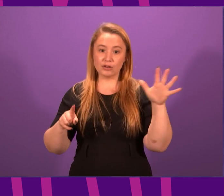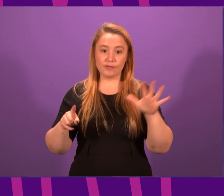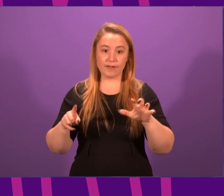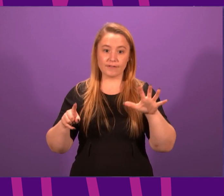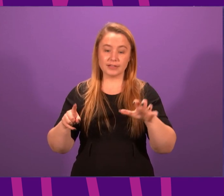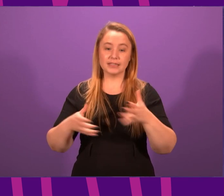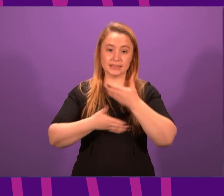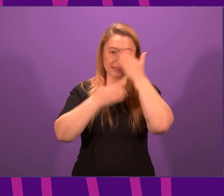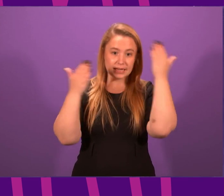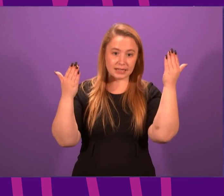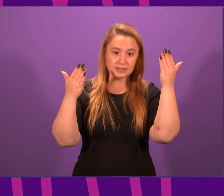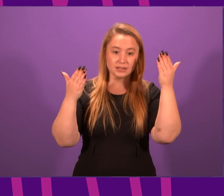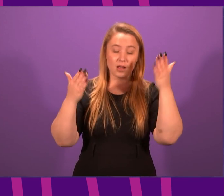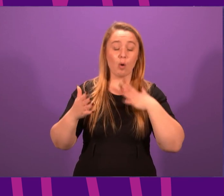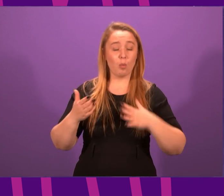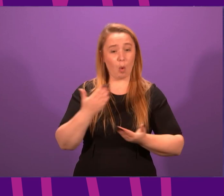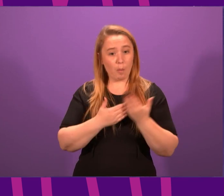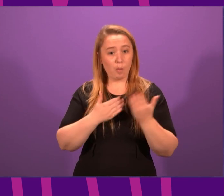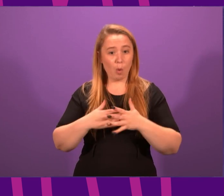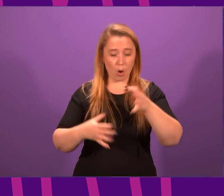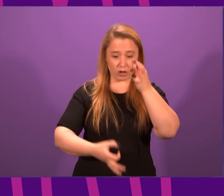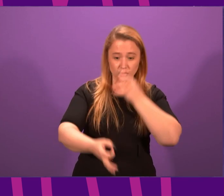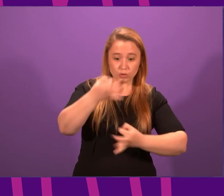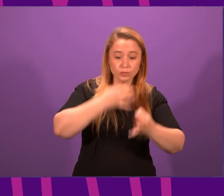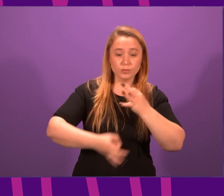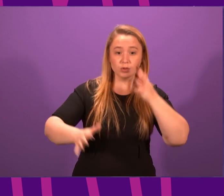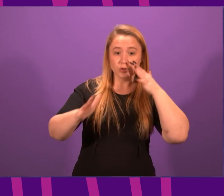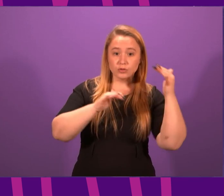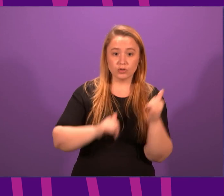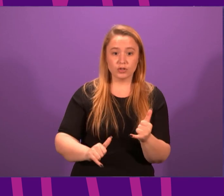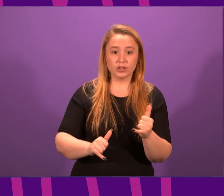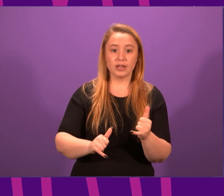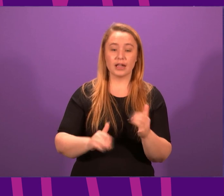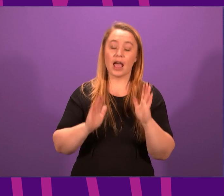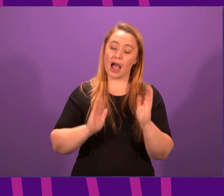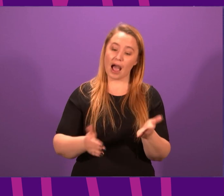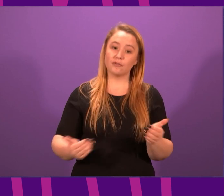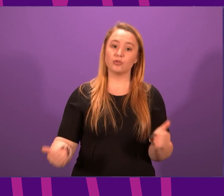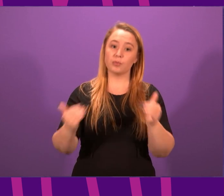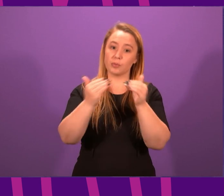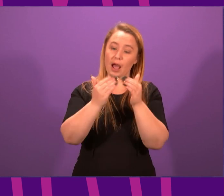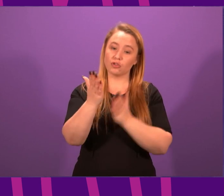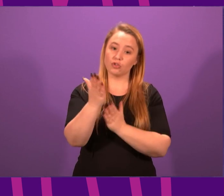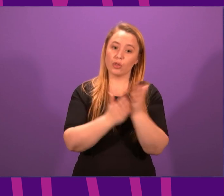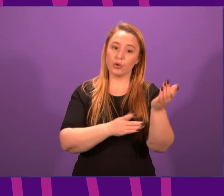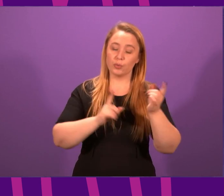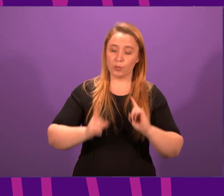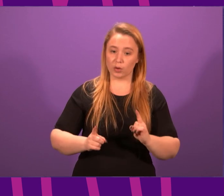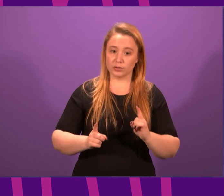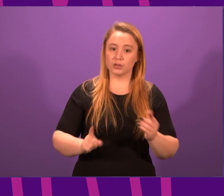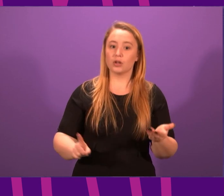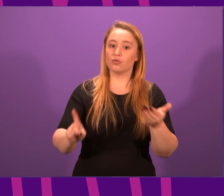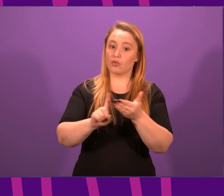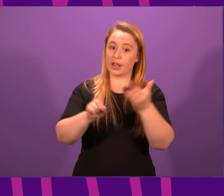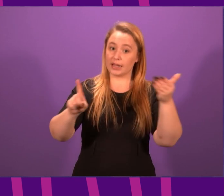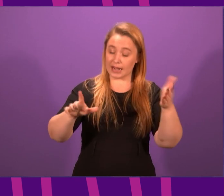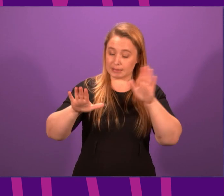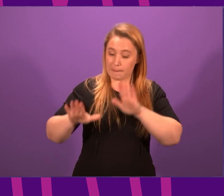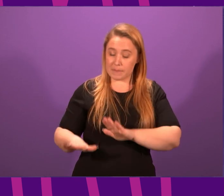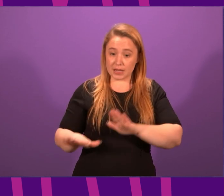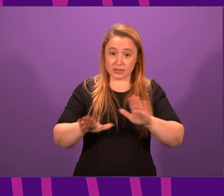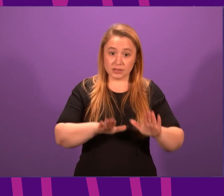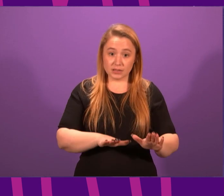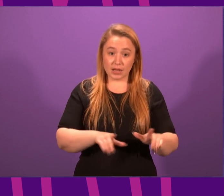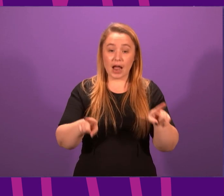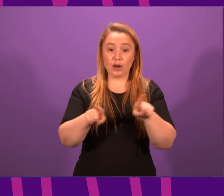desire and intent for greater scrutiny in those circumstances must be matched by a recognition both of pace and of